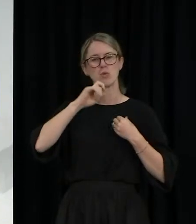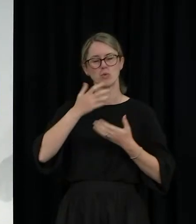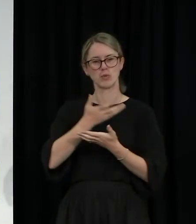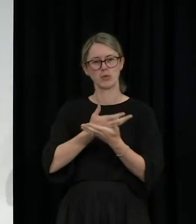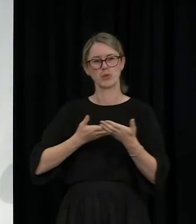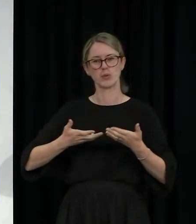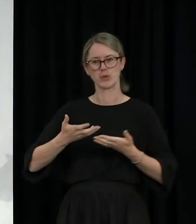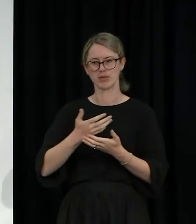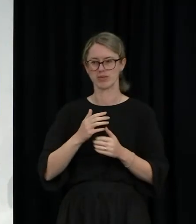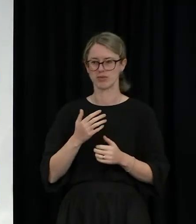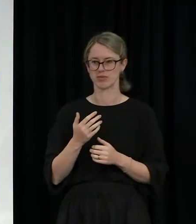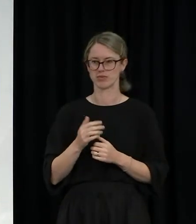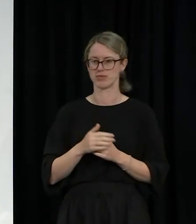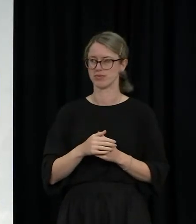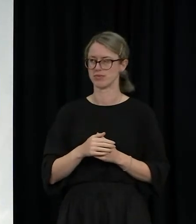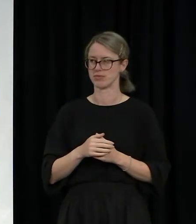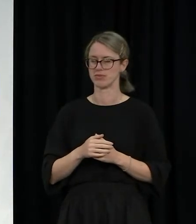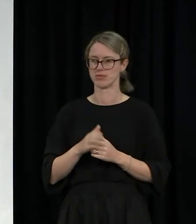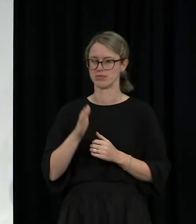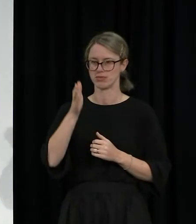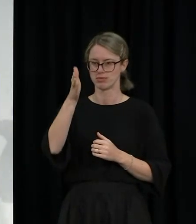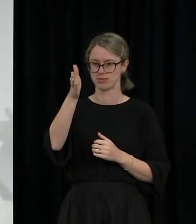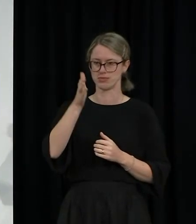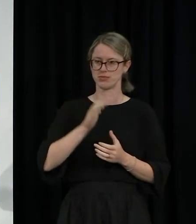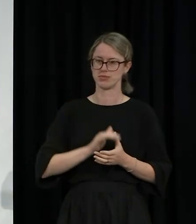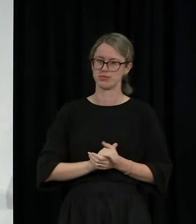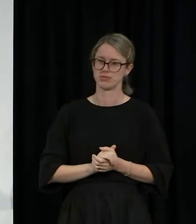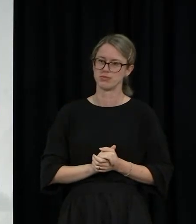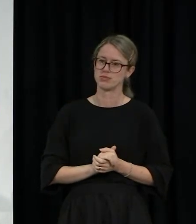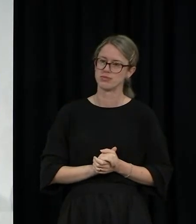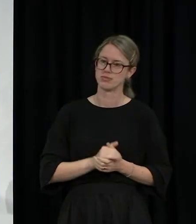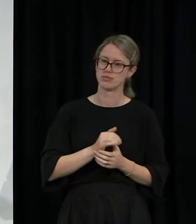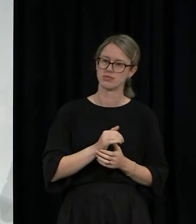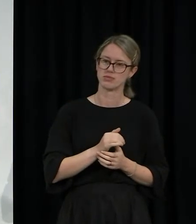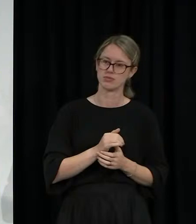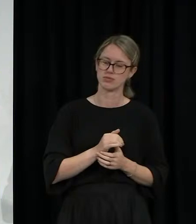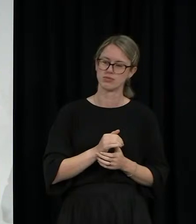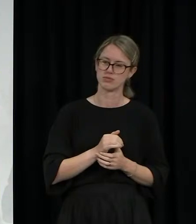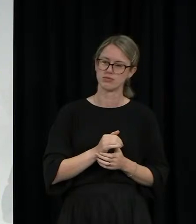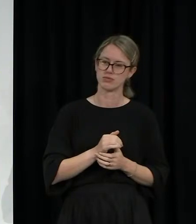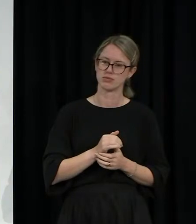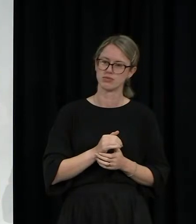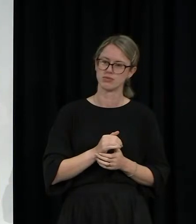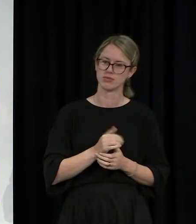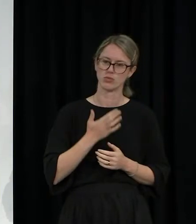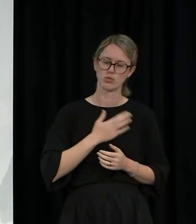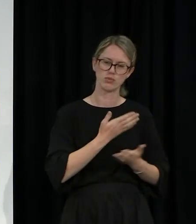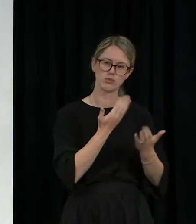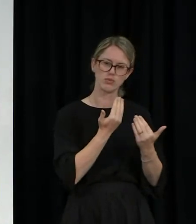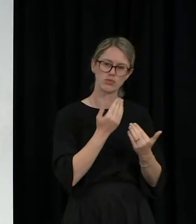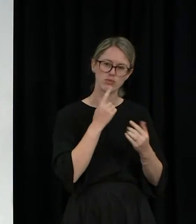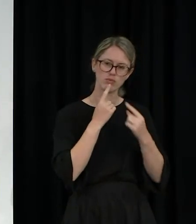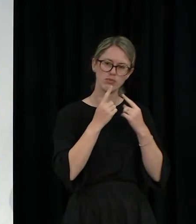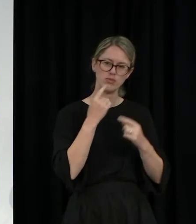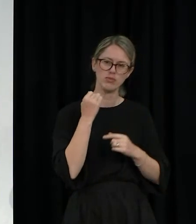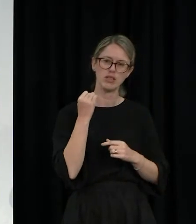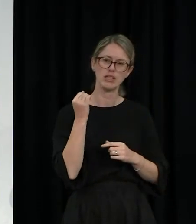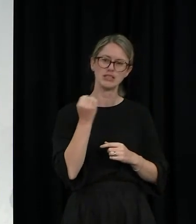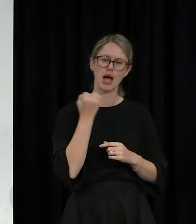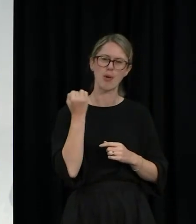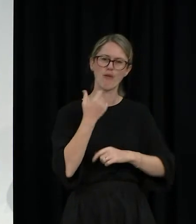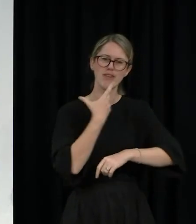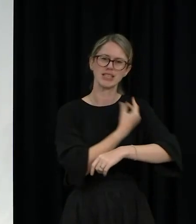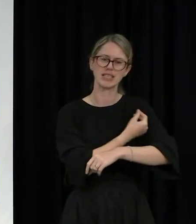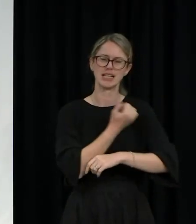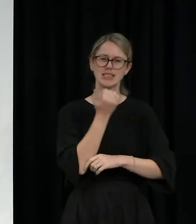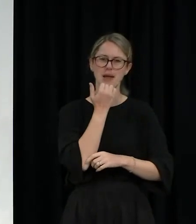discuss. Sorry, we'll just go with the order. Yeah. Can we please get an update on what the Samoan vaccination rate